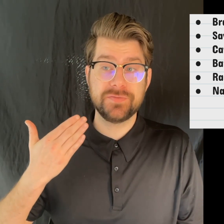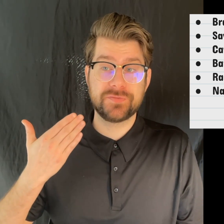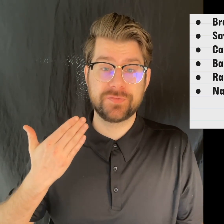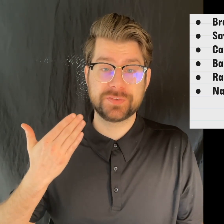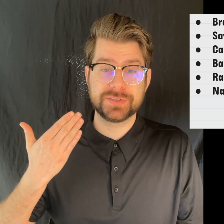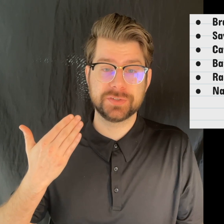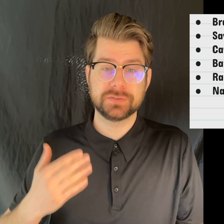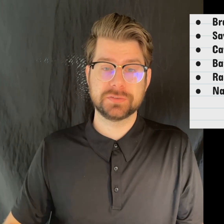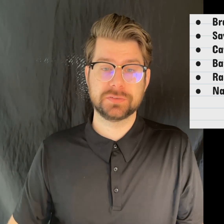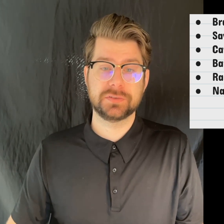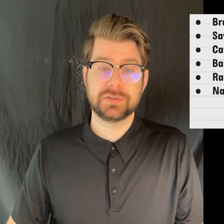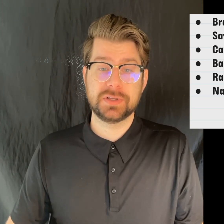knifed,